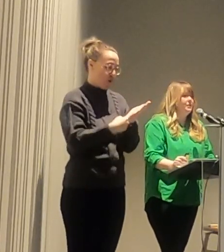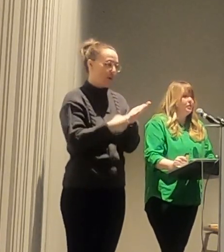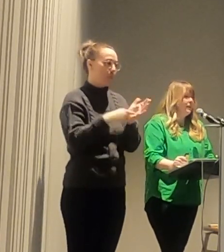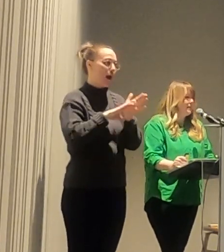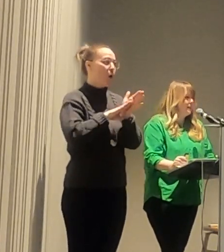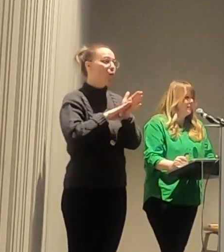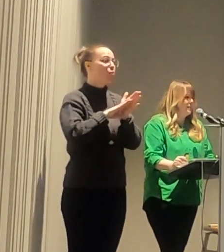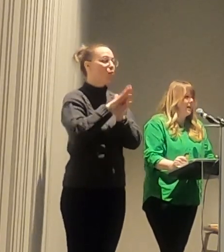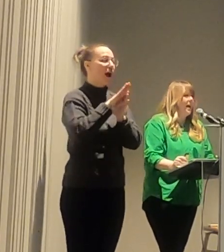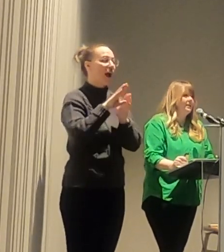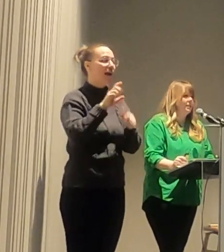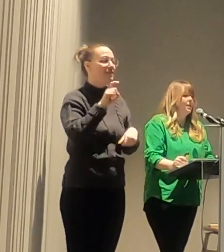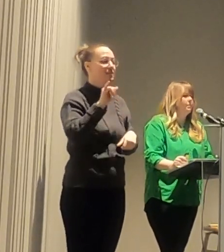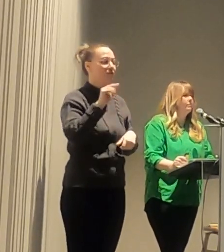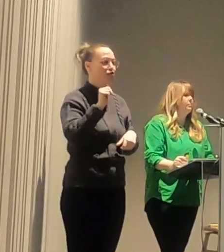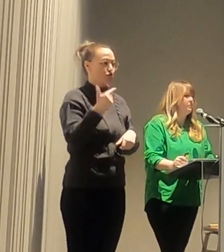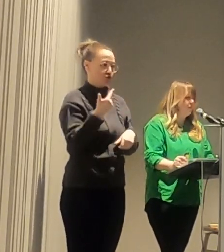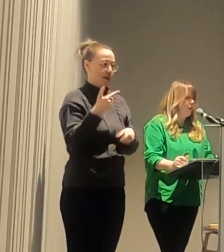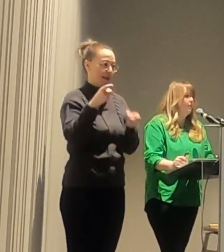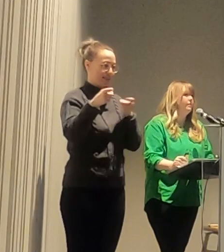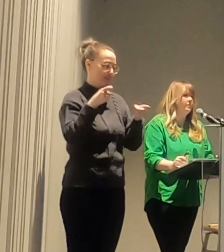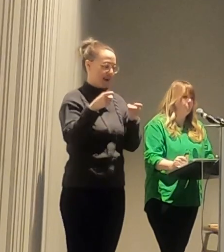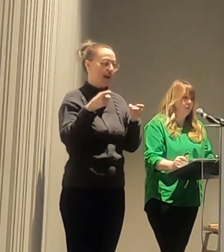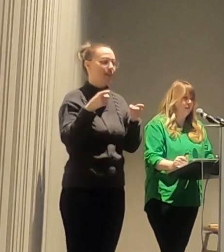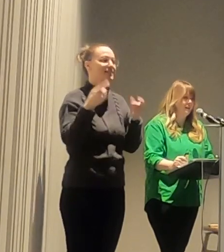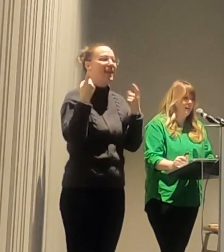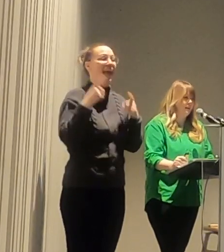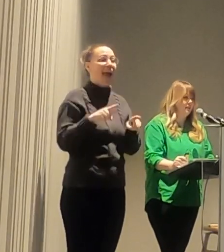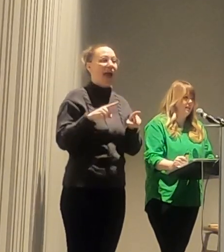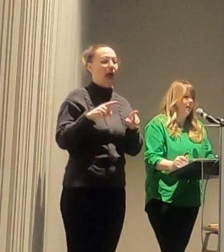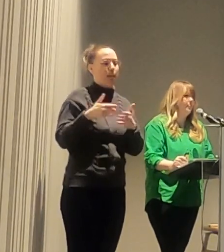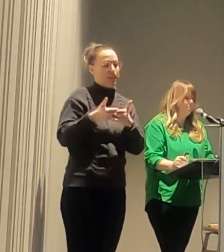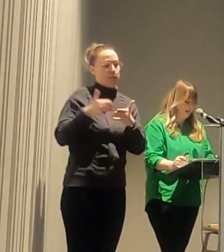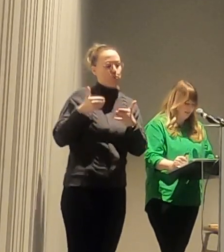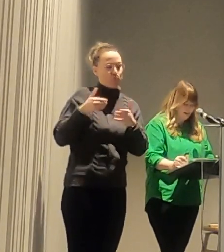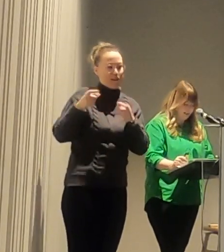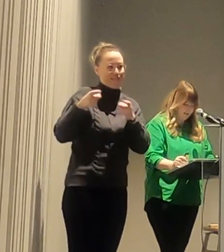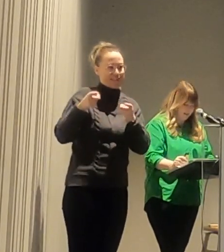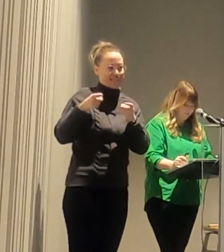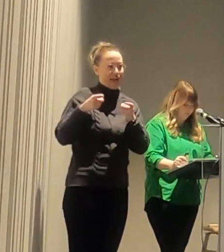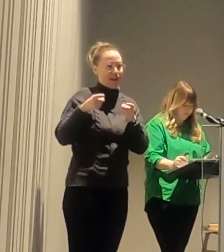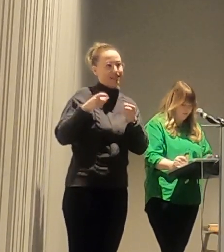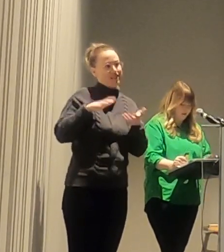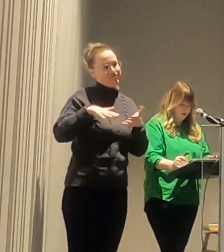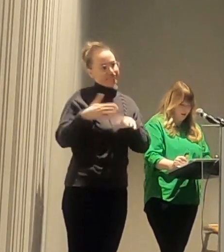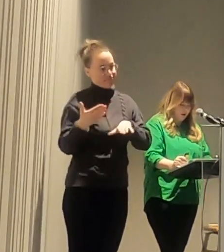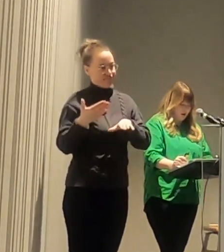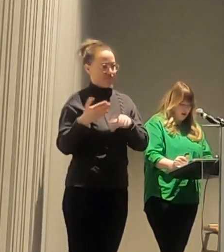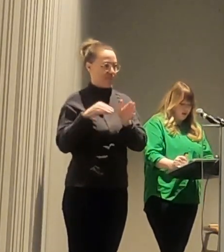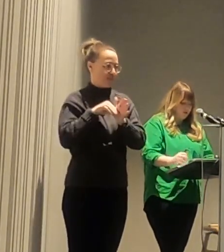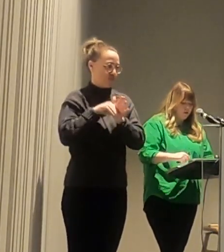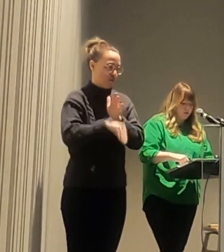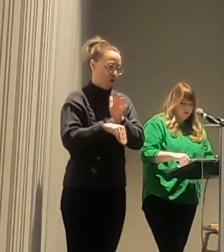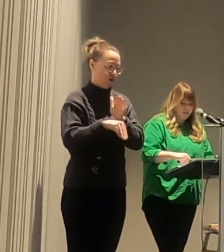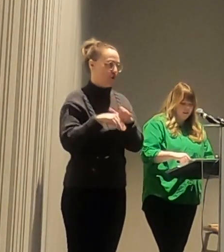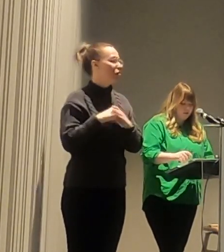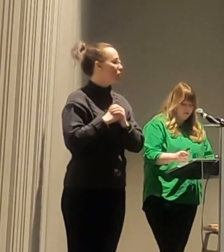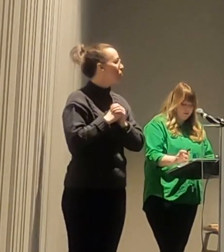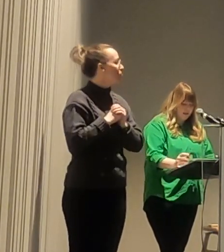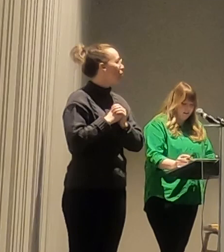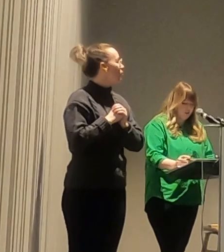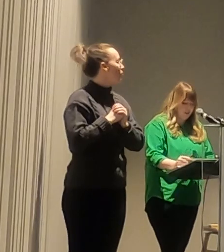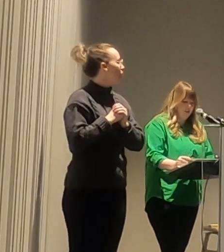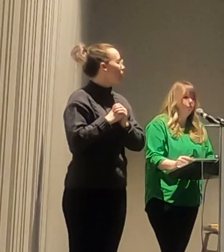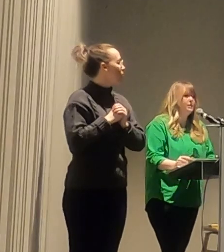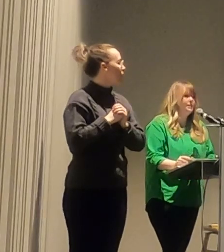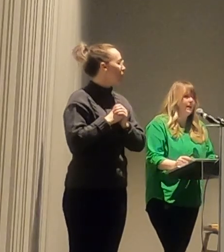rise of the Qing Dynasty had to come from the fall of the previous dynasty, the Ming Dynasty. So the transition